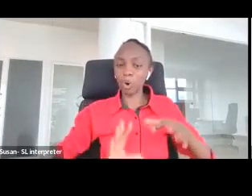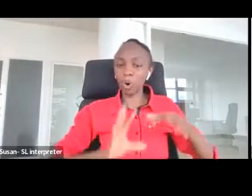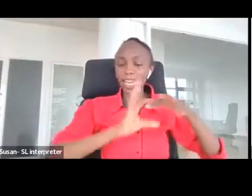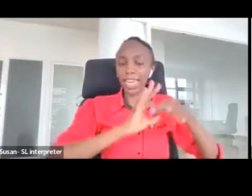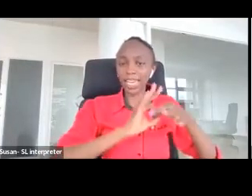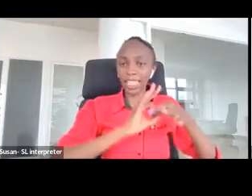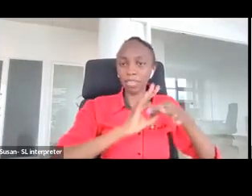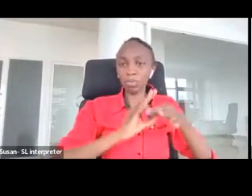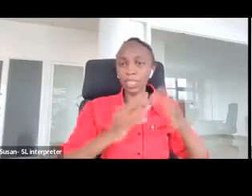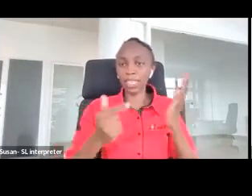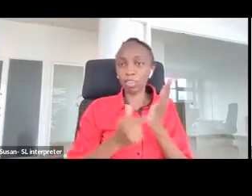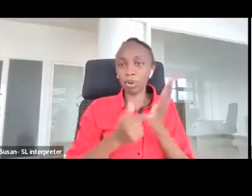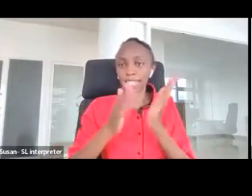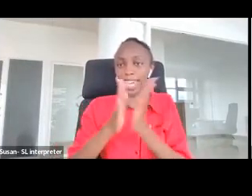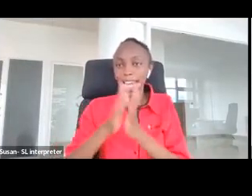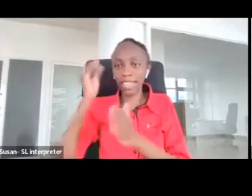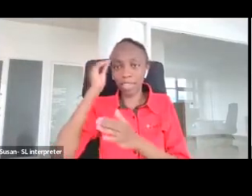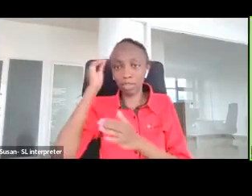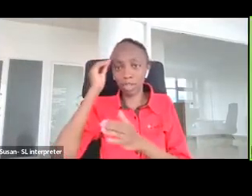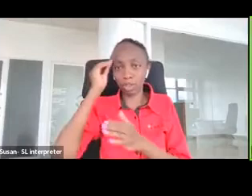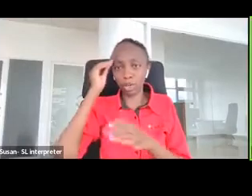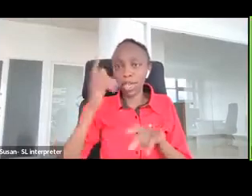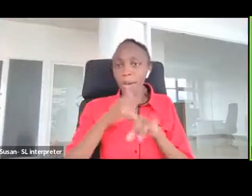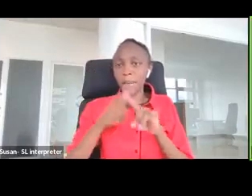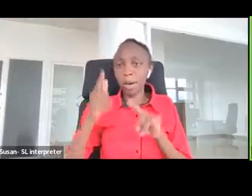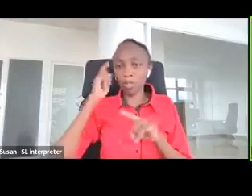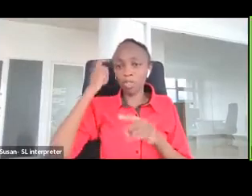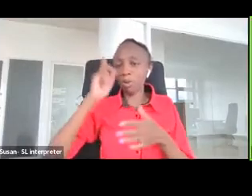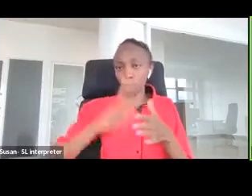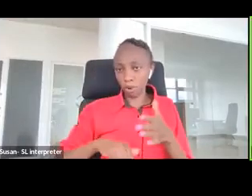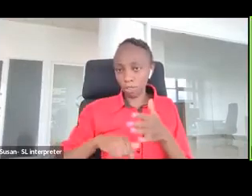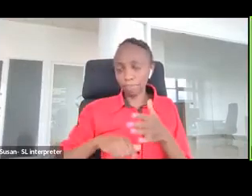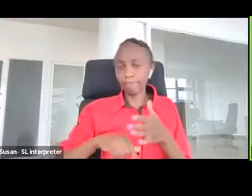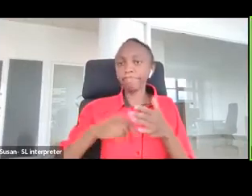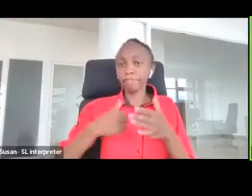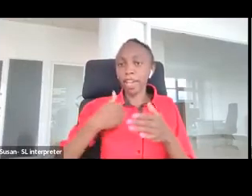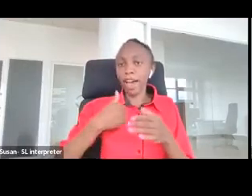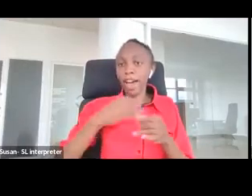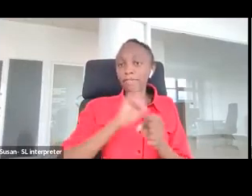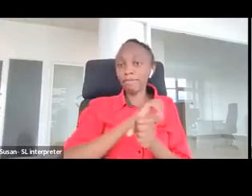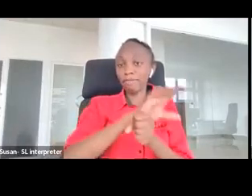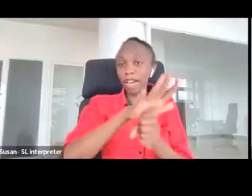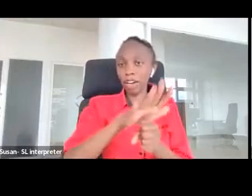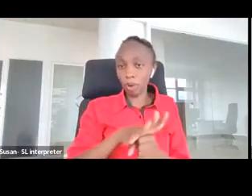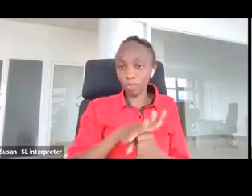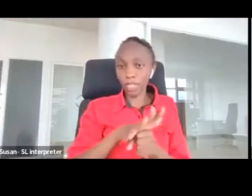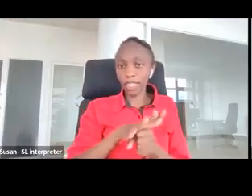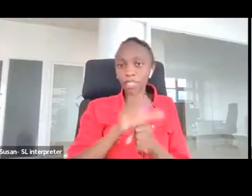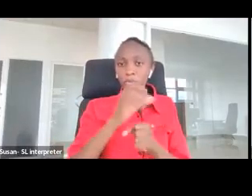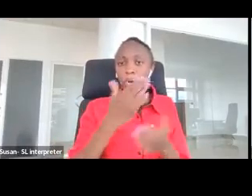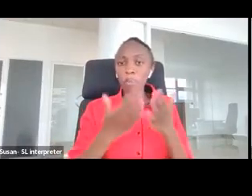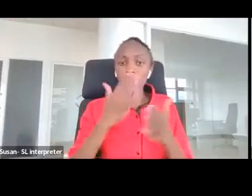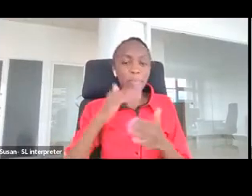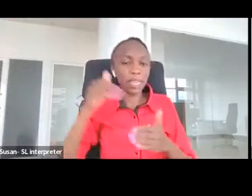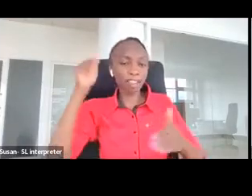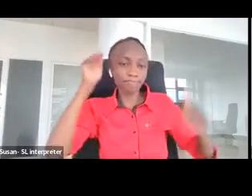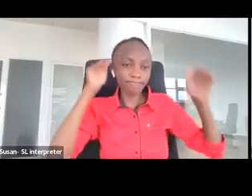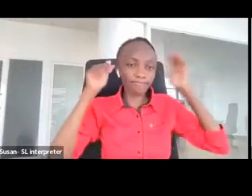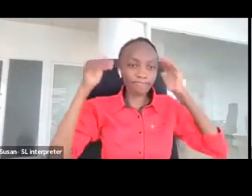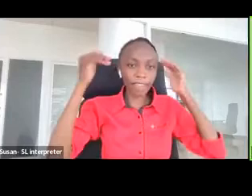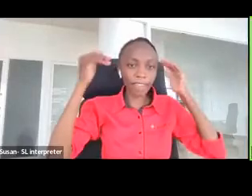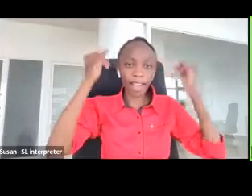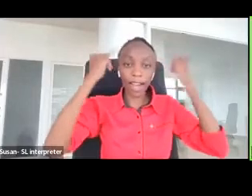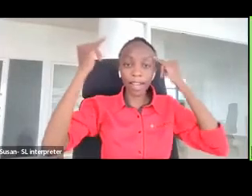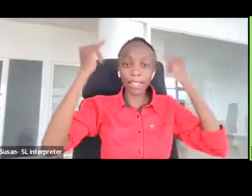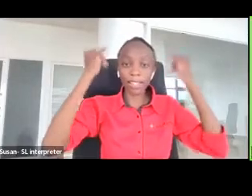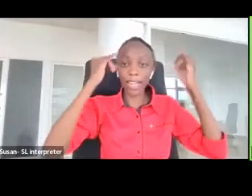said, because of the COVID-19 pandemic, let's hear their voices on how it affected